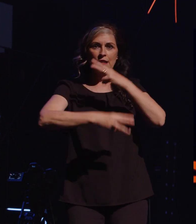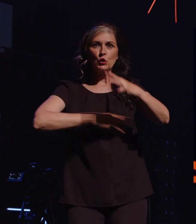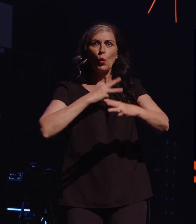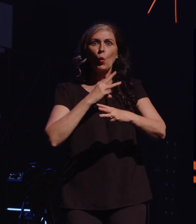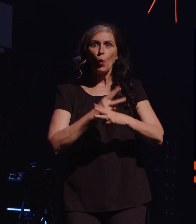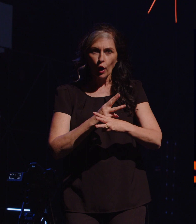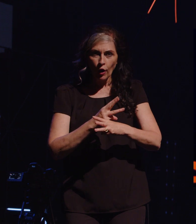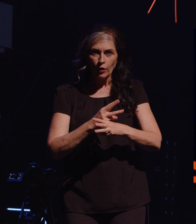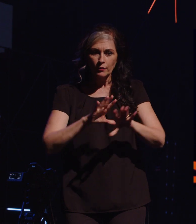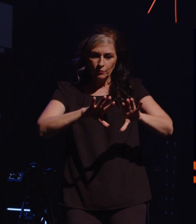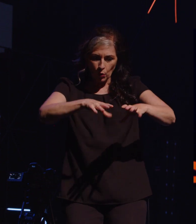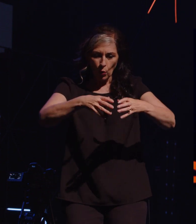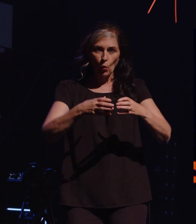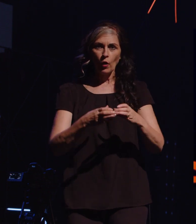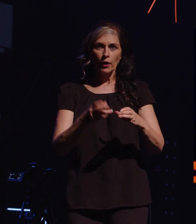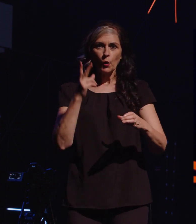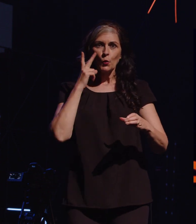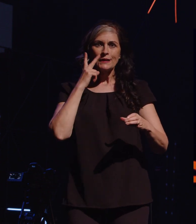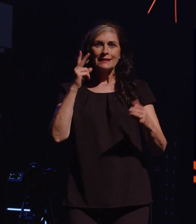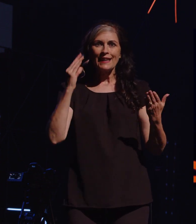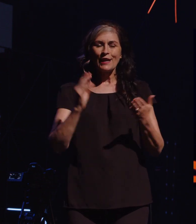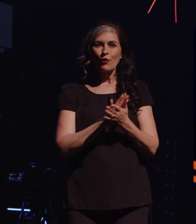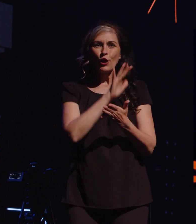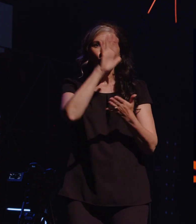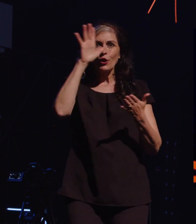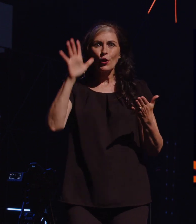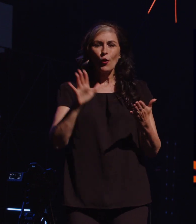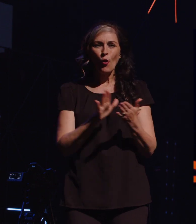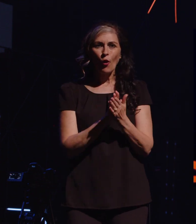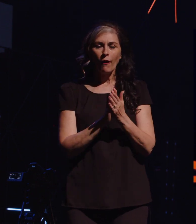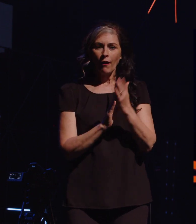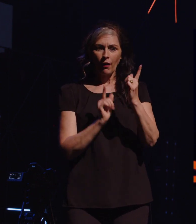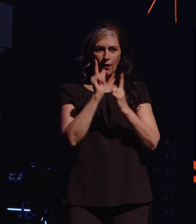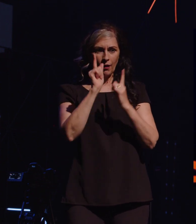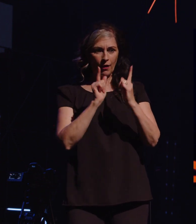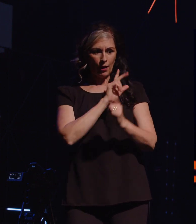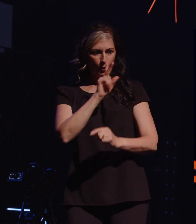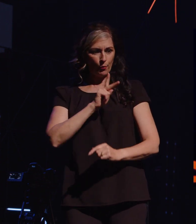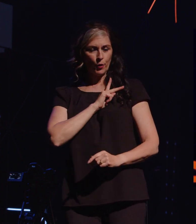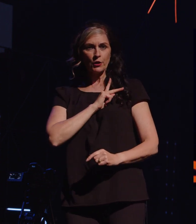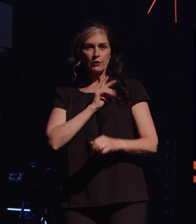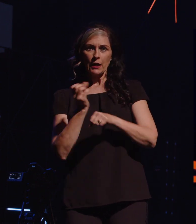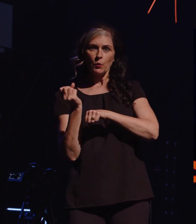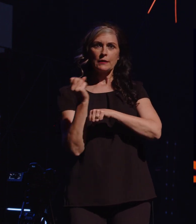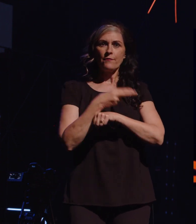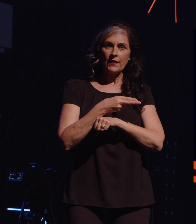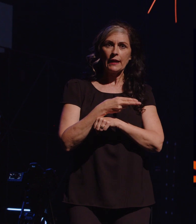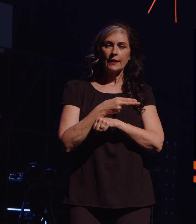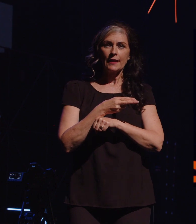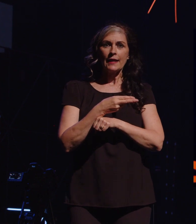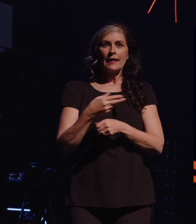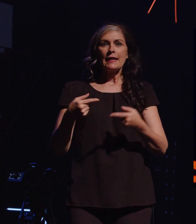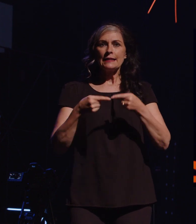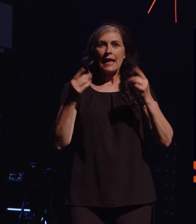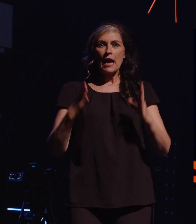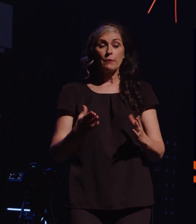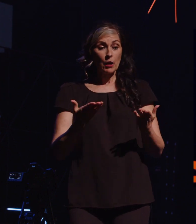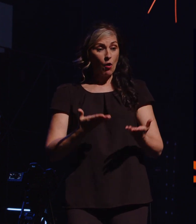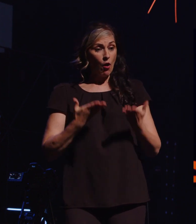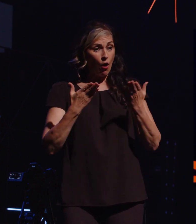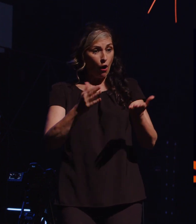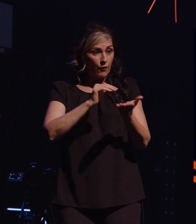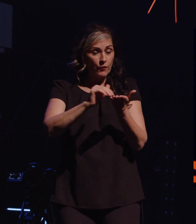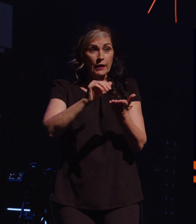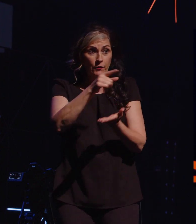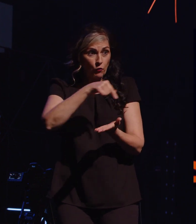never before, and we would see his glory in a very personal way. He would defeat his enemies. He would offer forgiveness